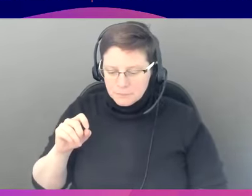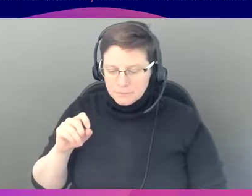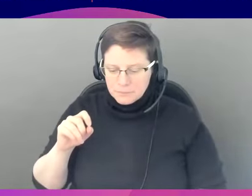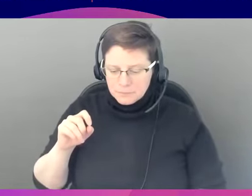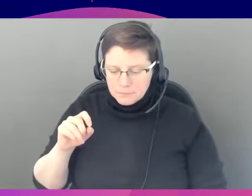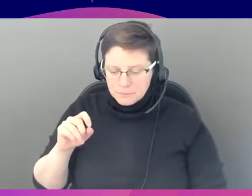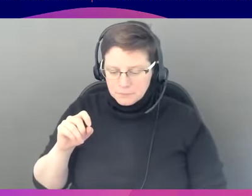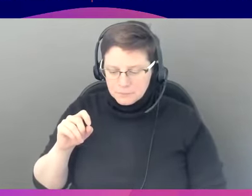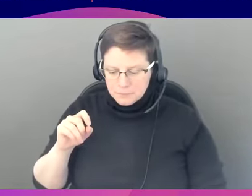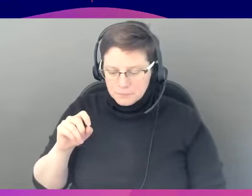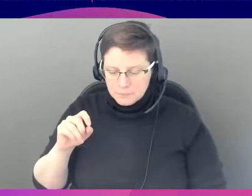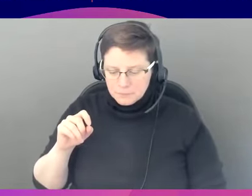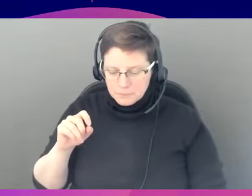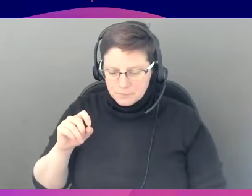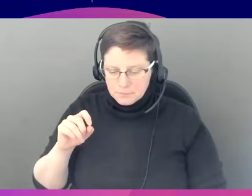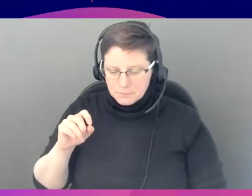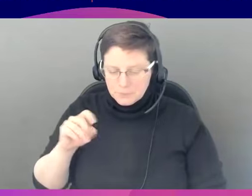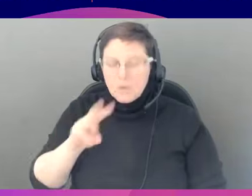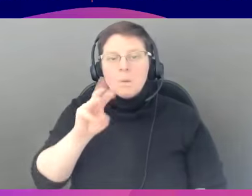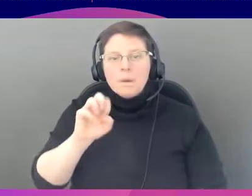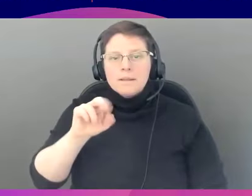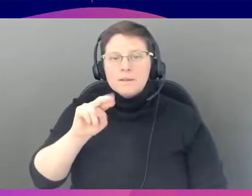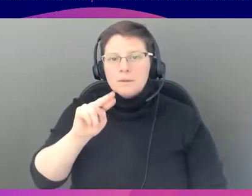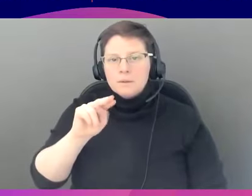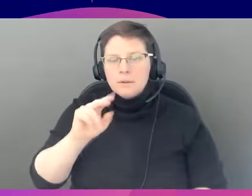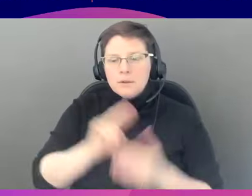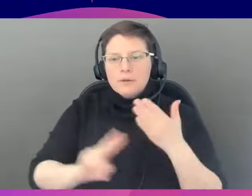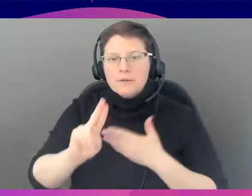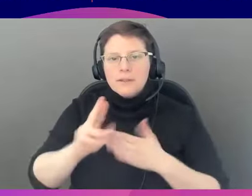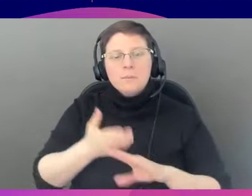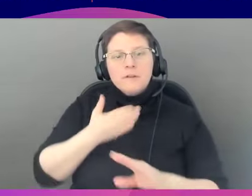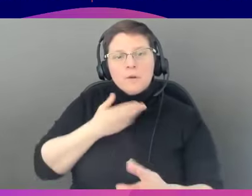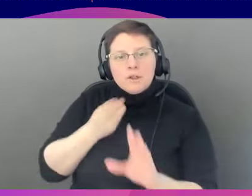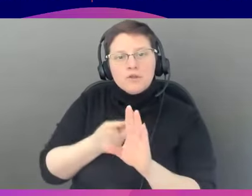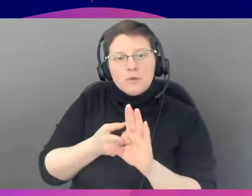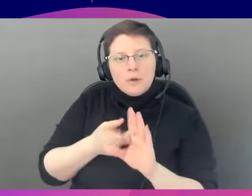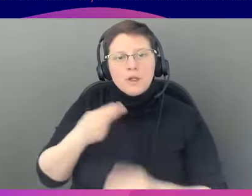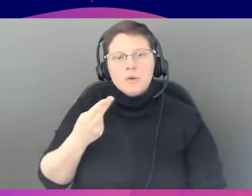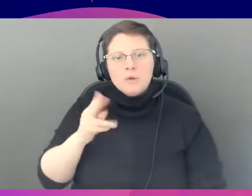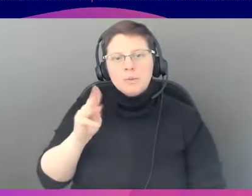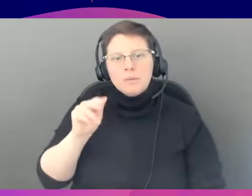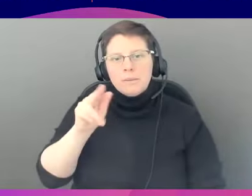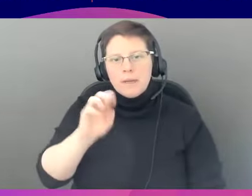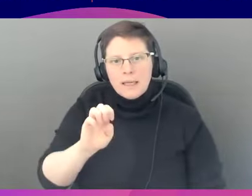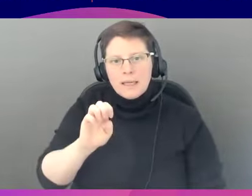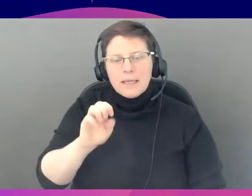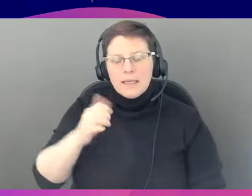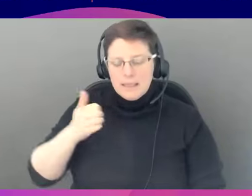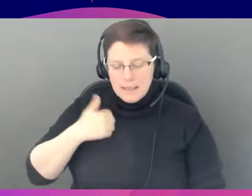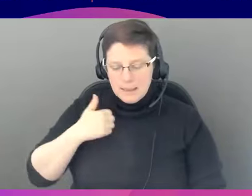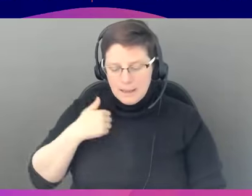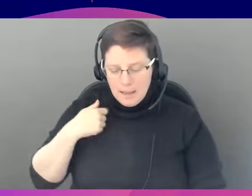Canada, I worked in management at a gender-based violence shelter in Ontario and helped to develop their offsite animal safekeeping